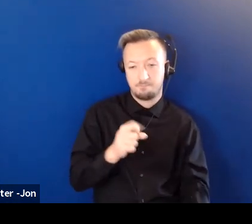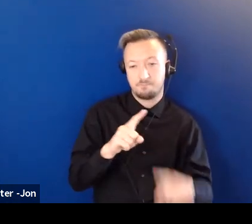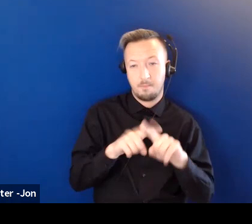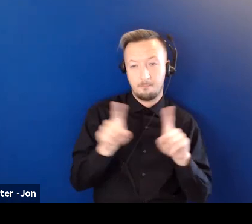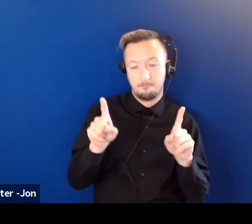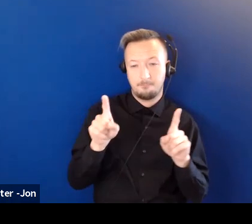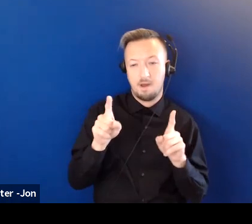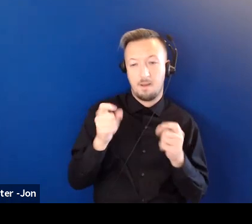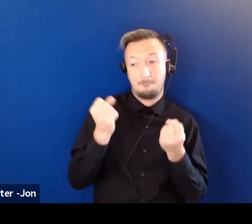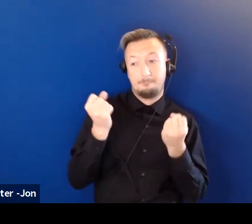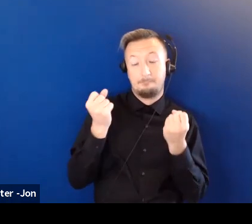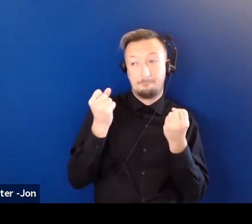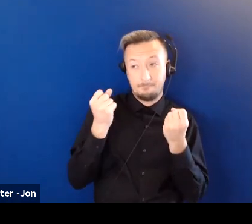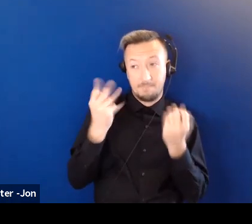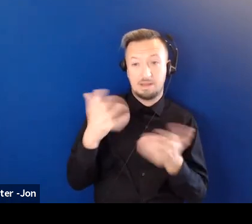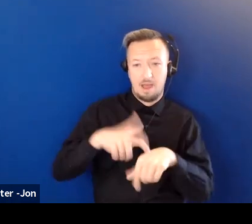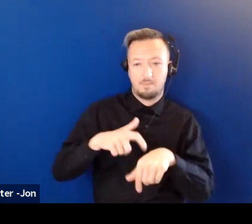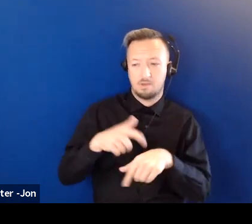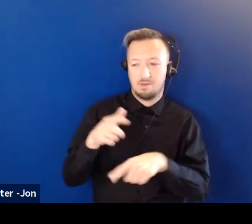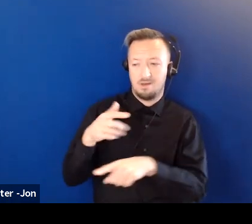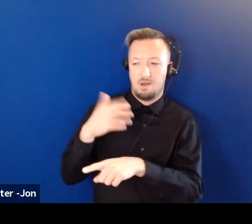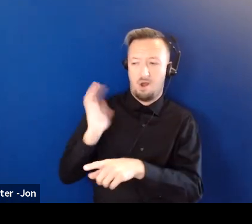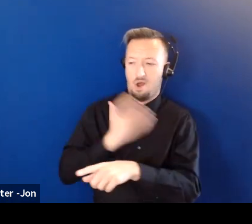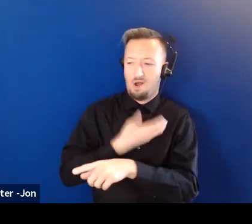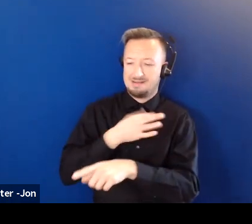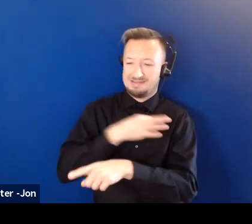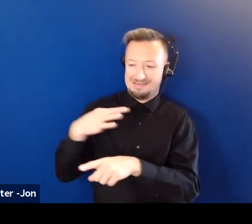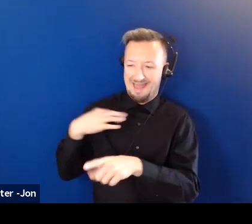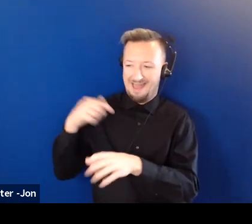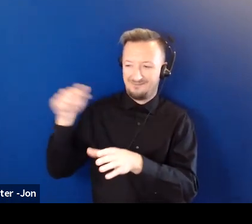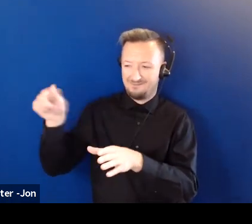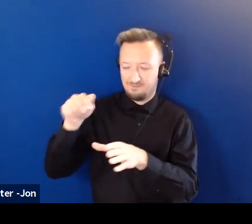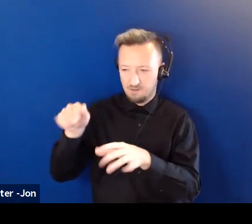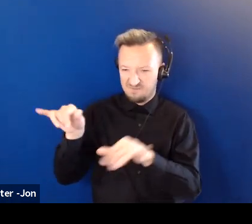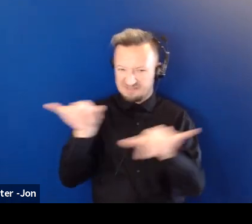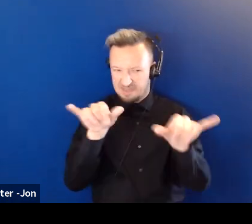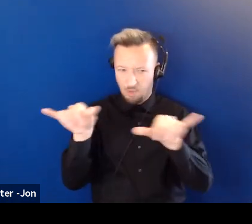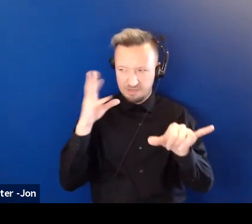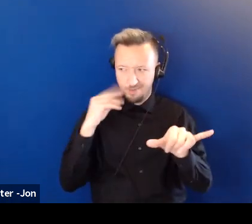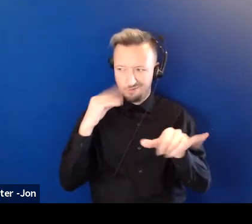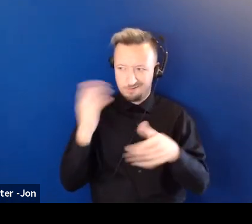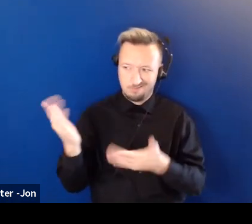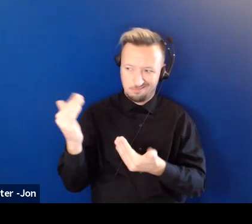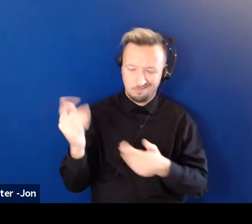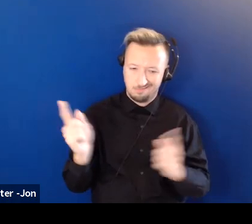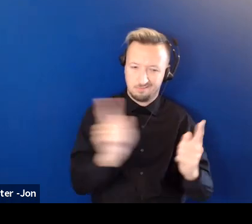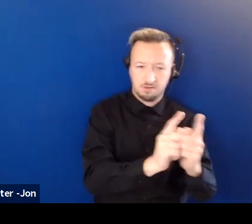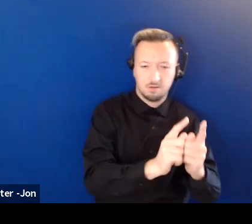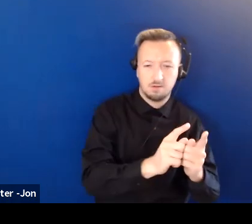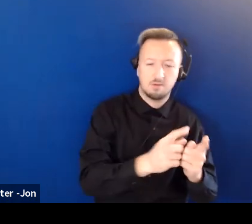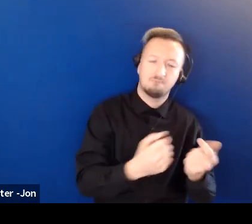pulling in staff members that can relate or have similar experiences, so that we can kind of make sure everyone feels supported.